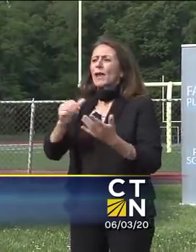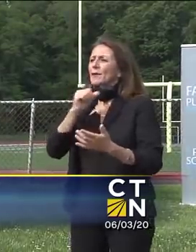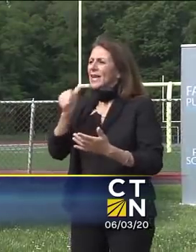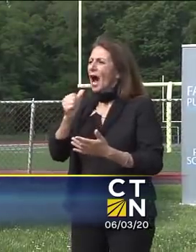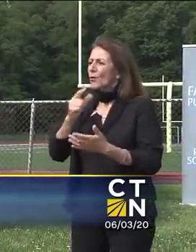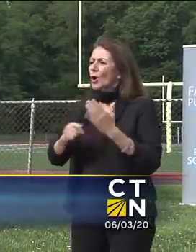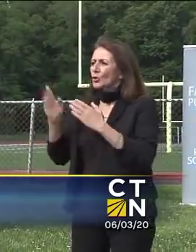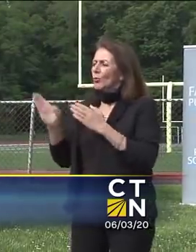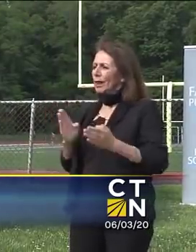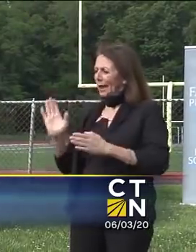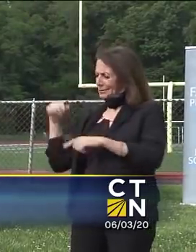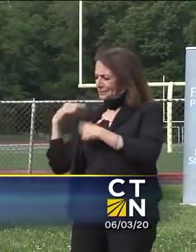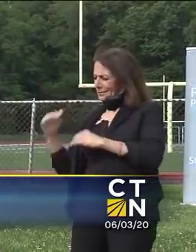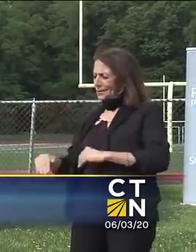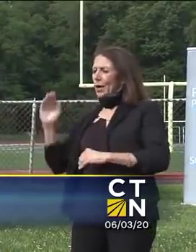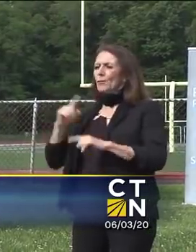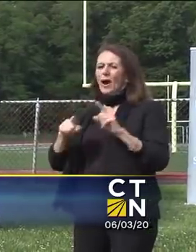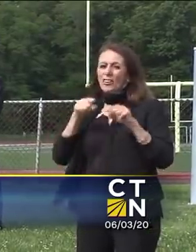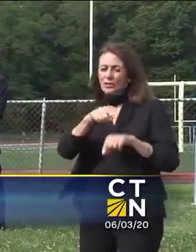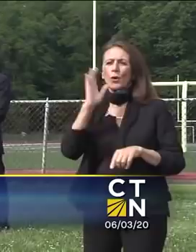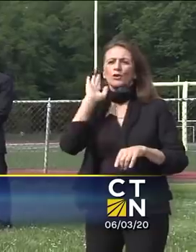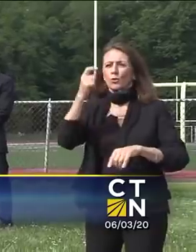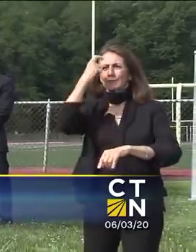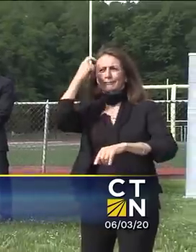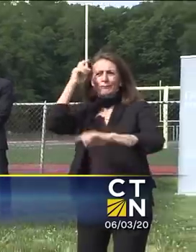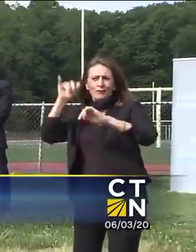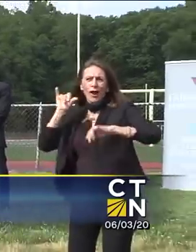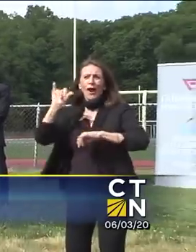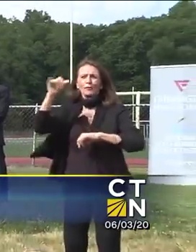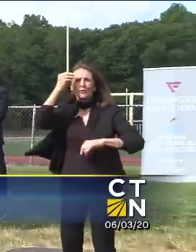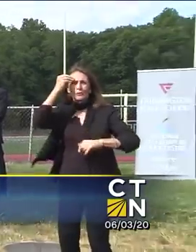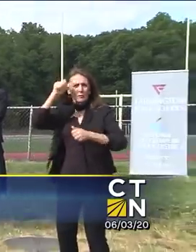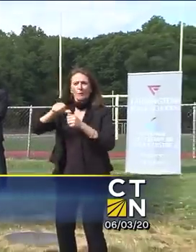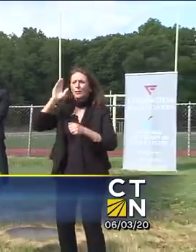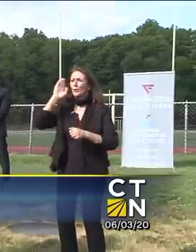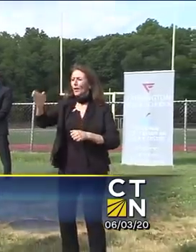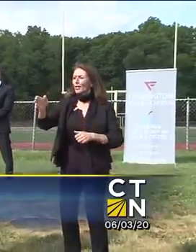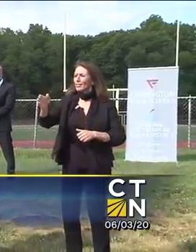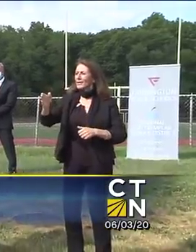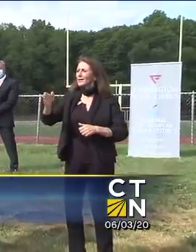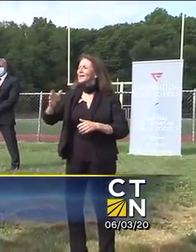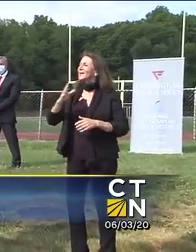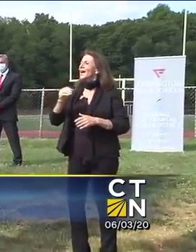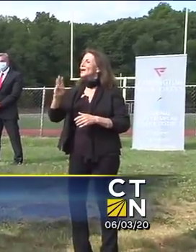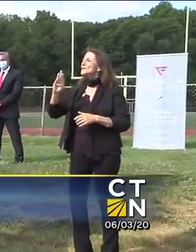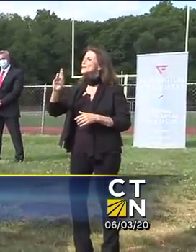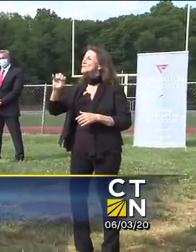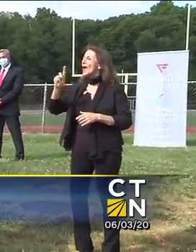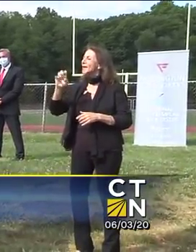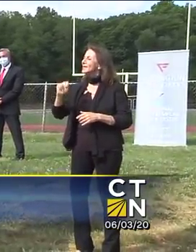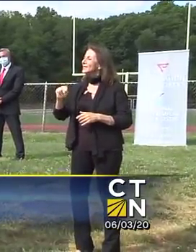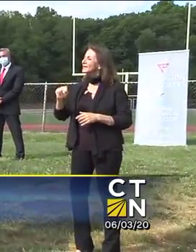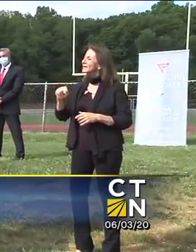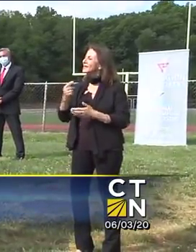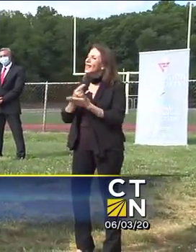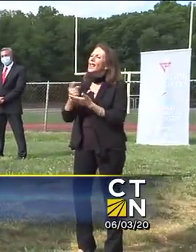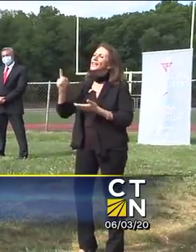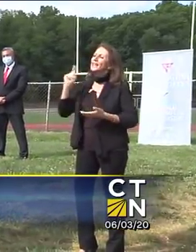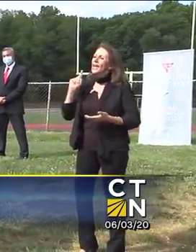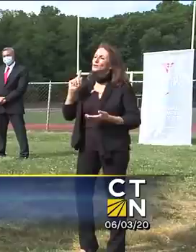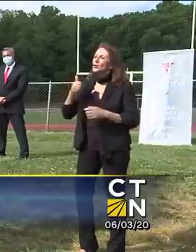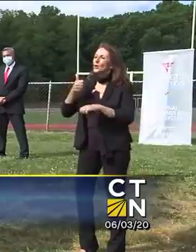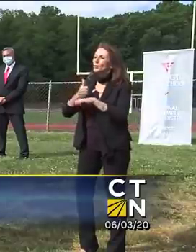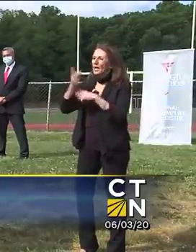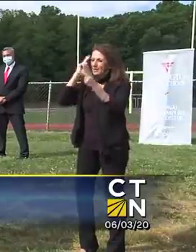you expected, but it is one you will never forget, and you're going to make it memorable. And Brandon, last week you could blame